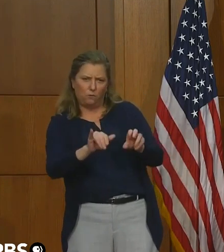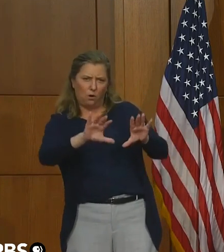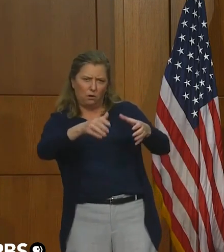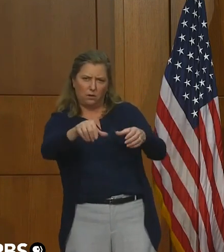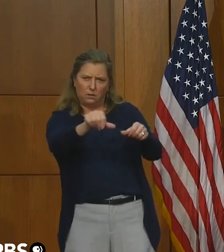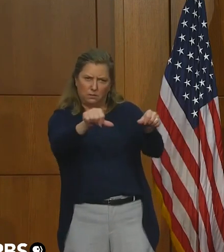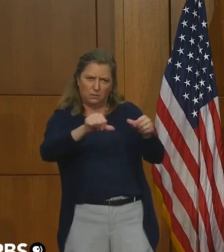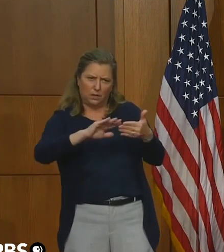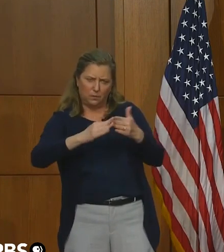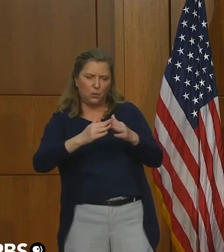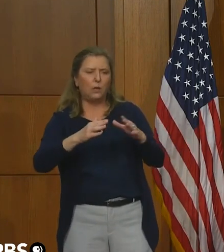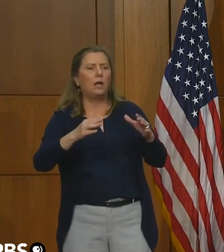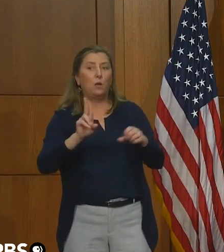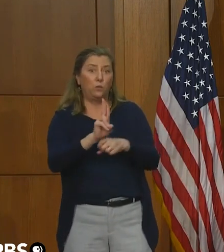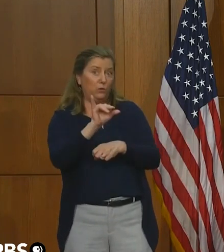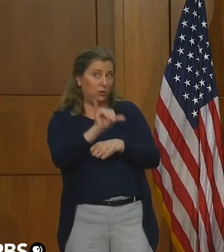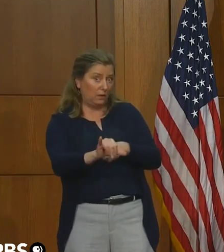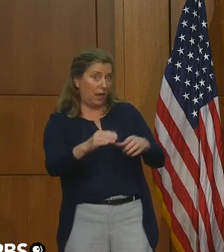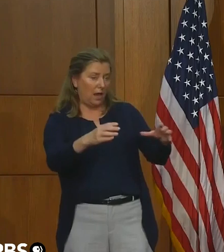we've utilized that to really